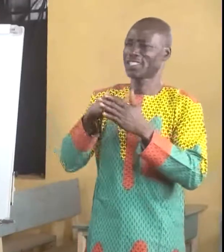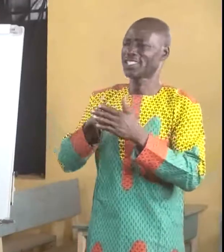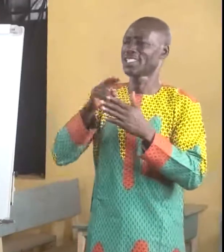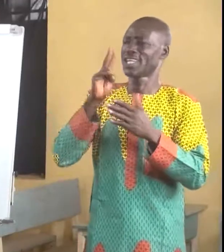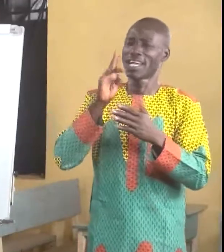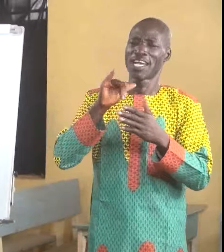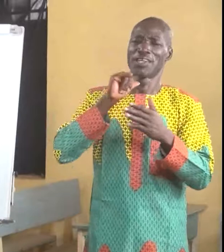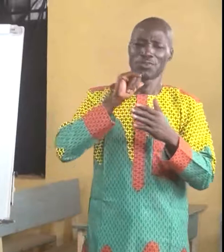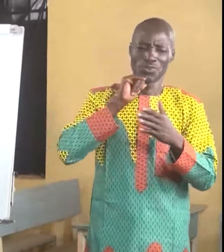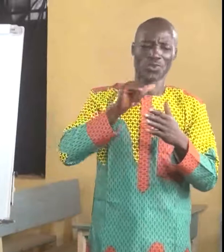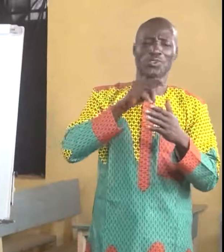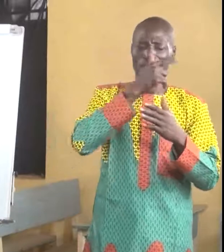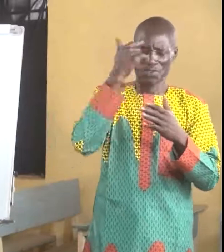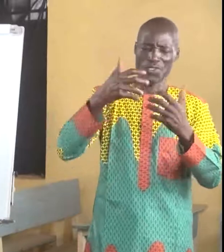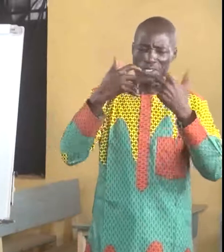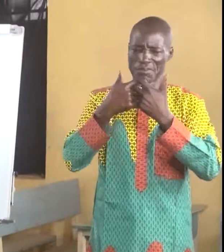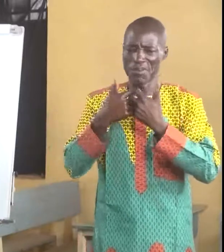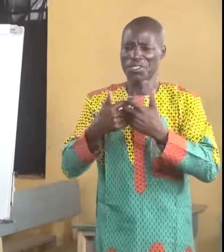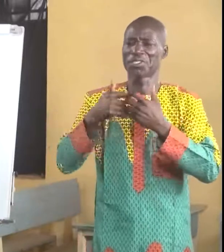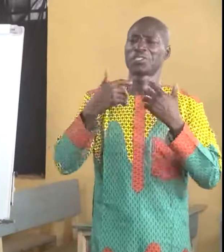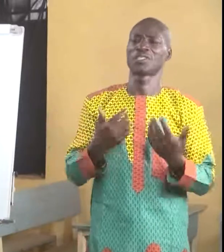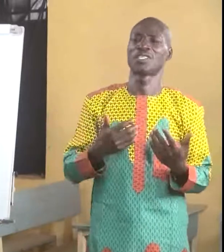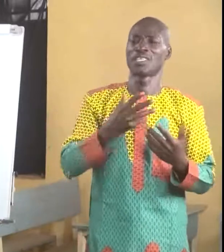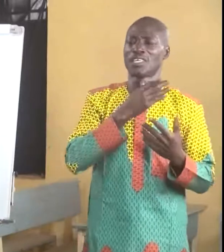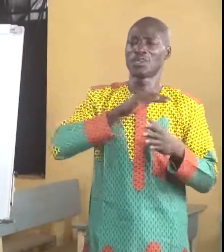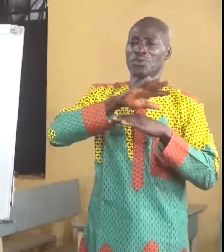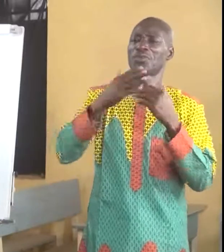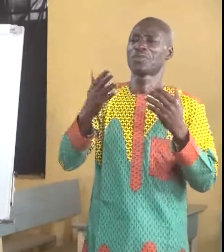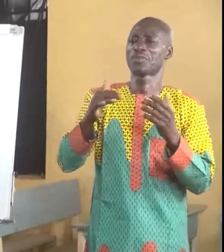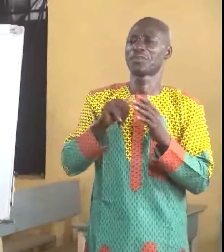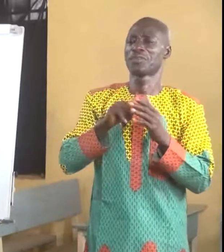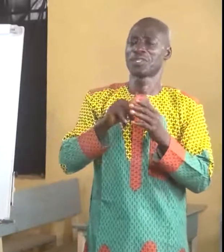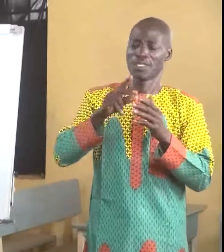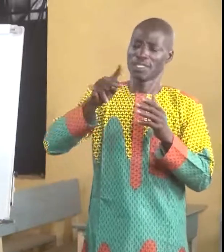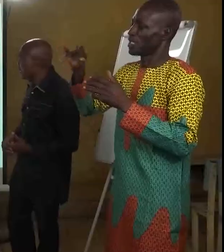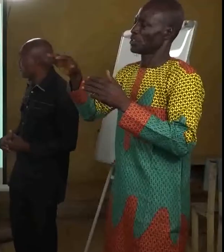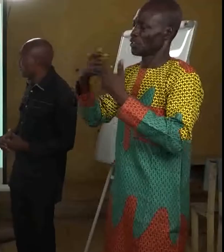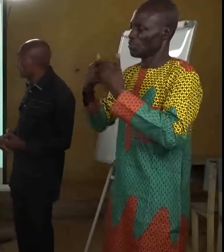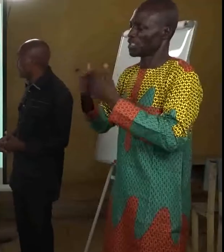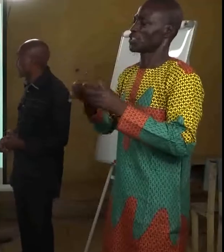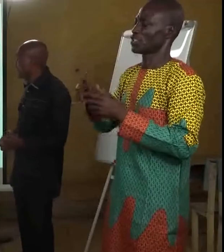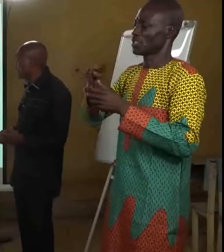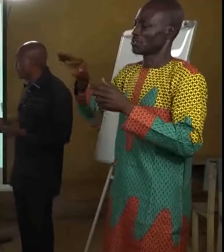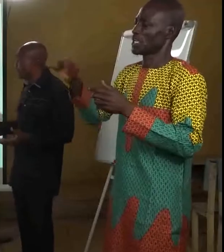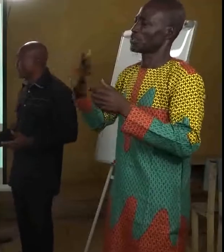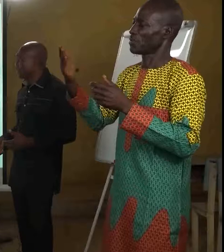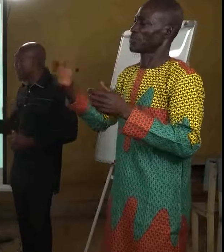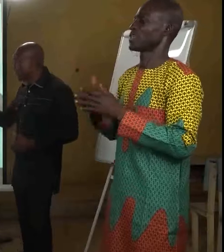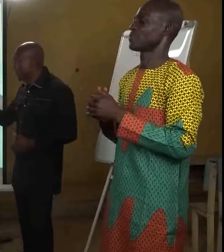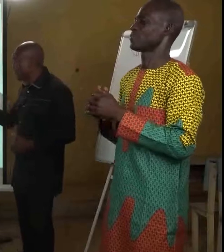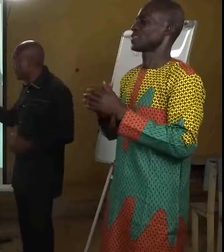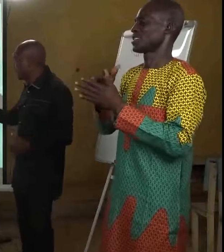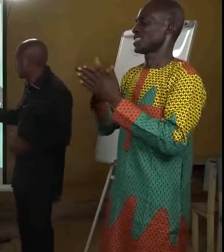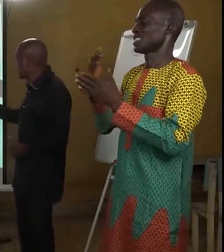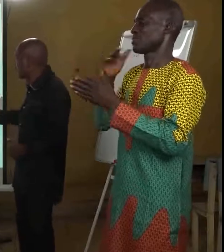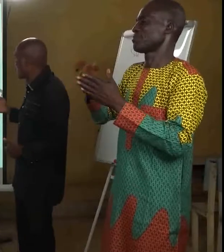the cost of production. Increase in the cost of production, that is what you use. The price of equipment that are used in production,